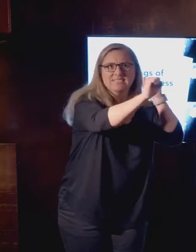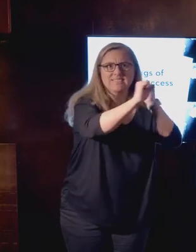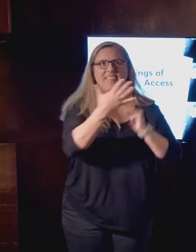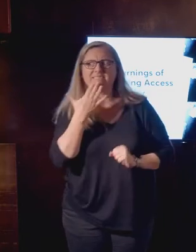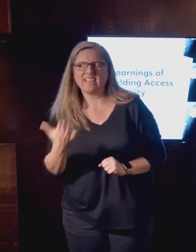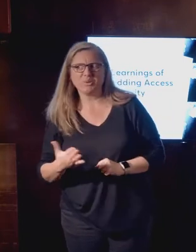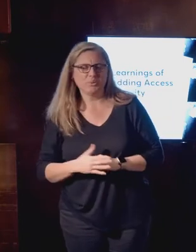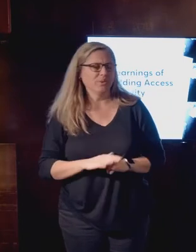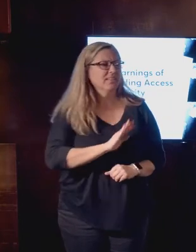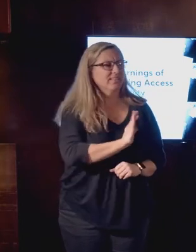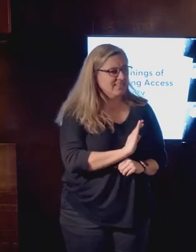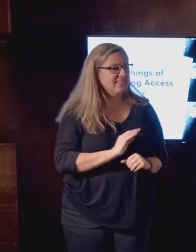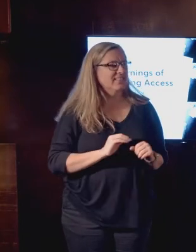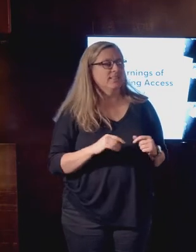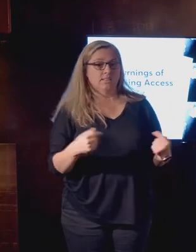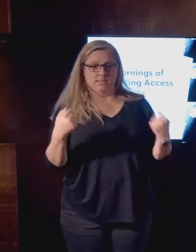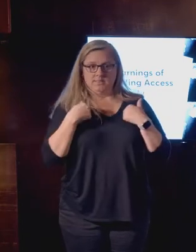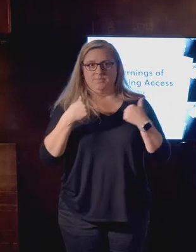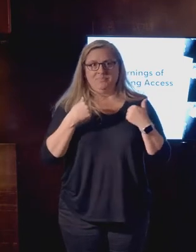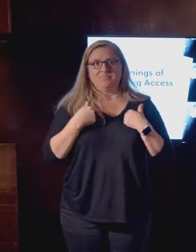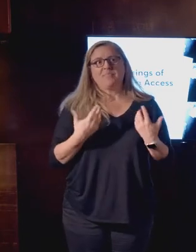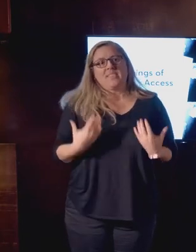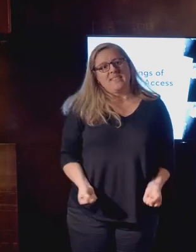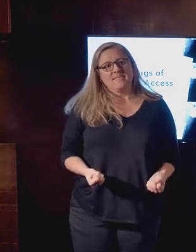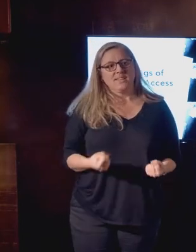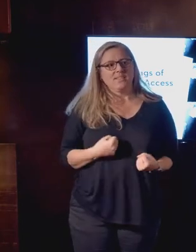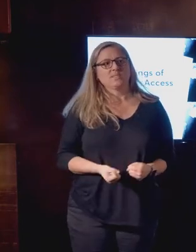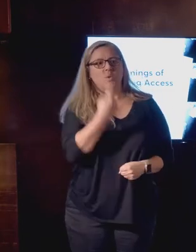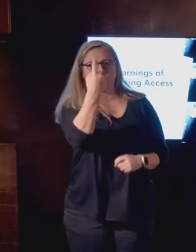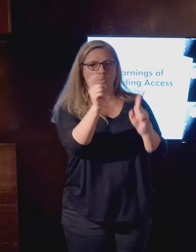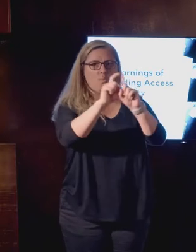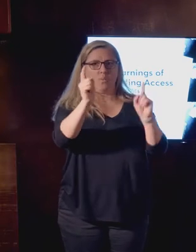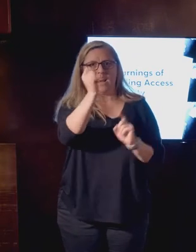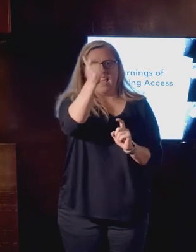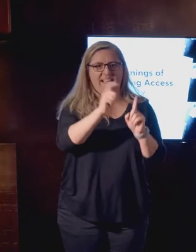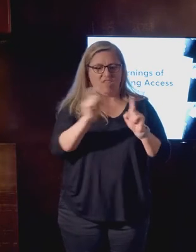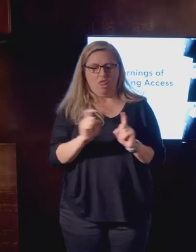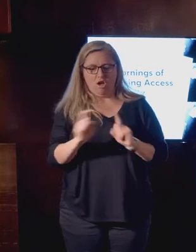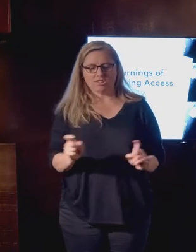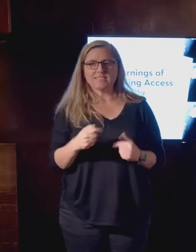Emma. and me, I have got one and a half lines for my bio.